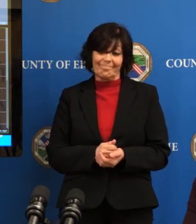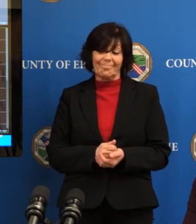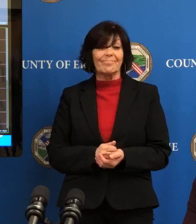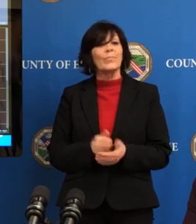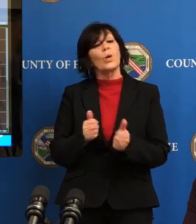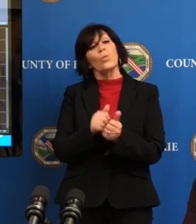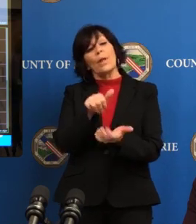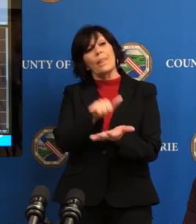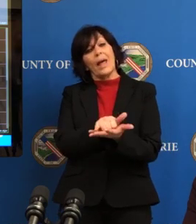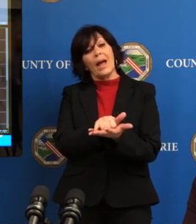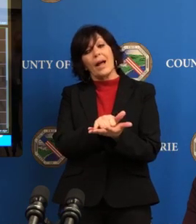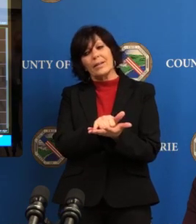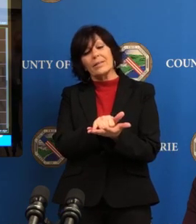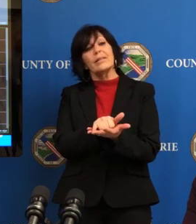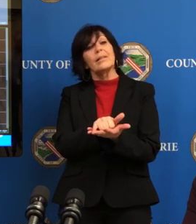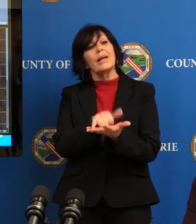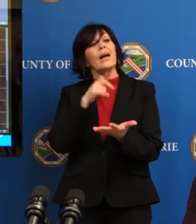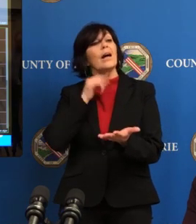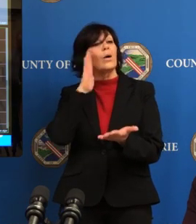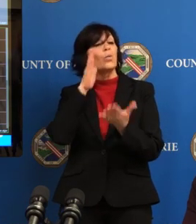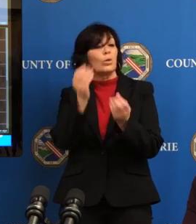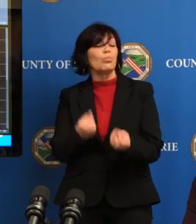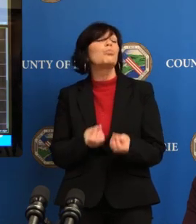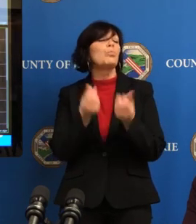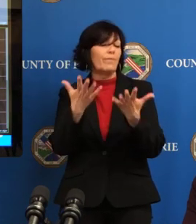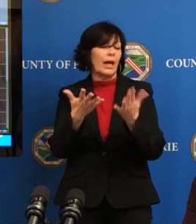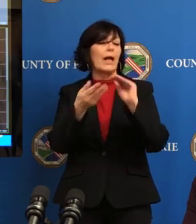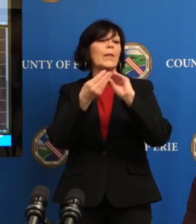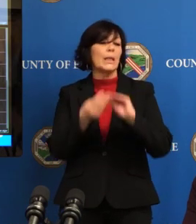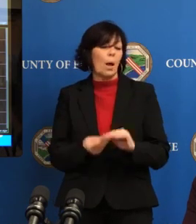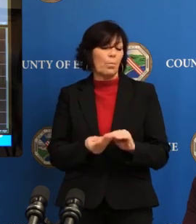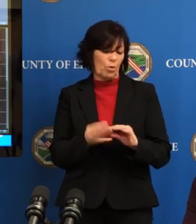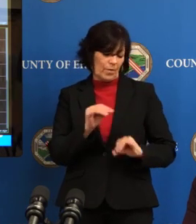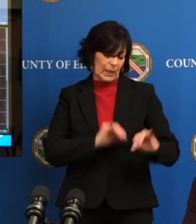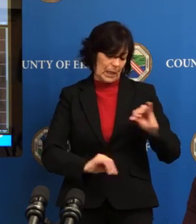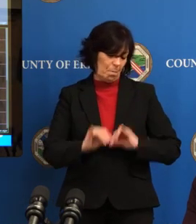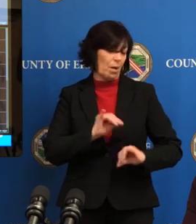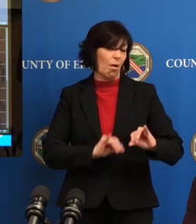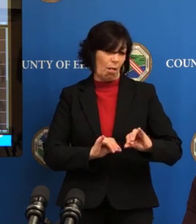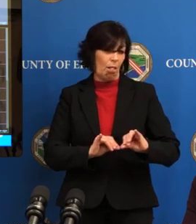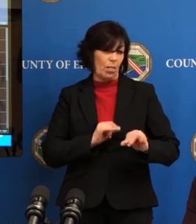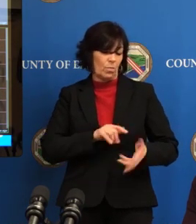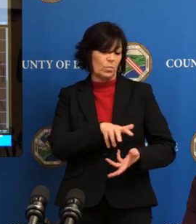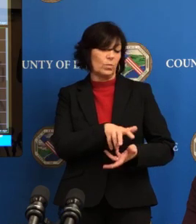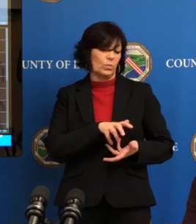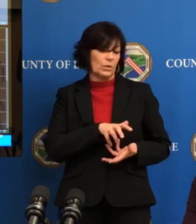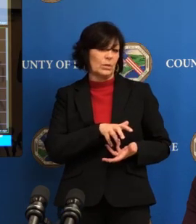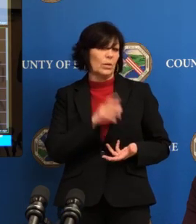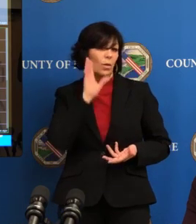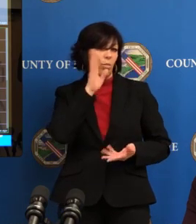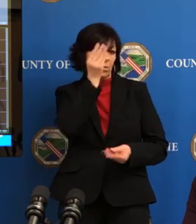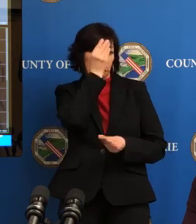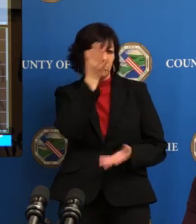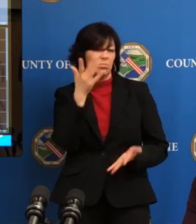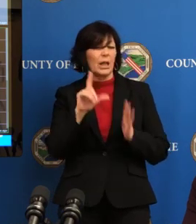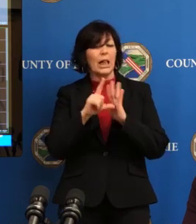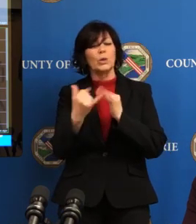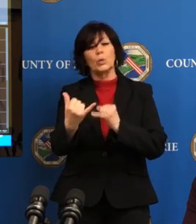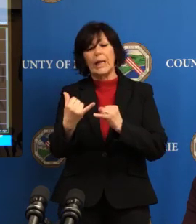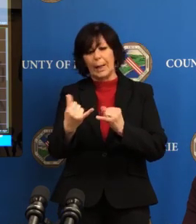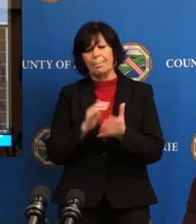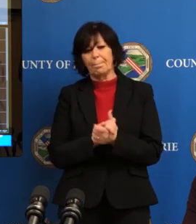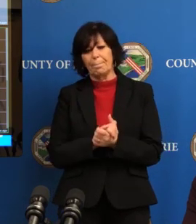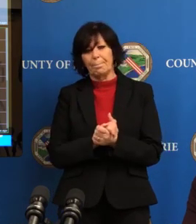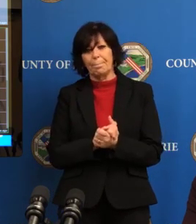With that, we will provide, the number of reagents, kits we have probably later today once